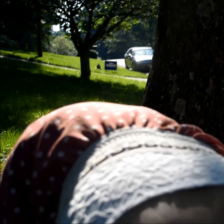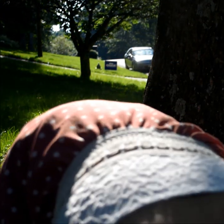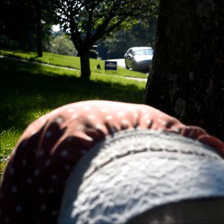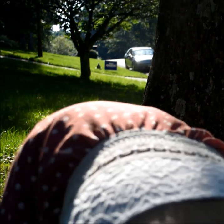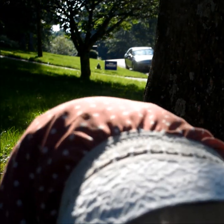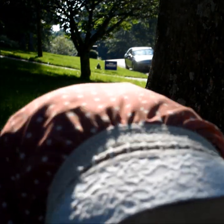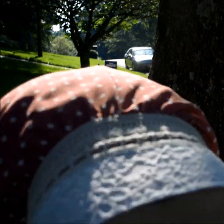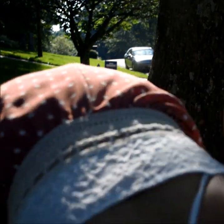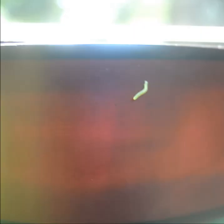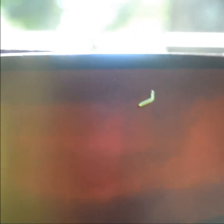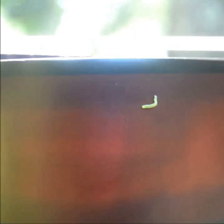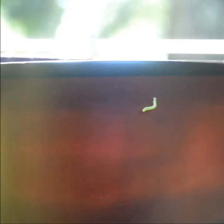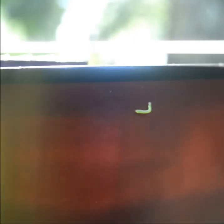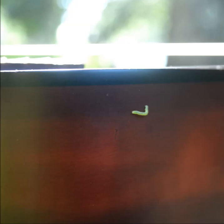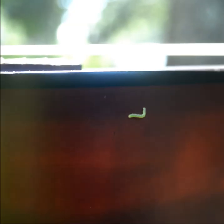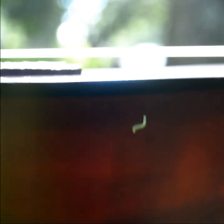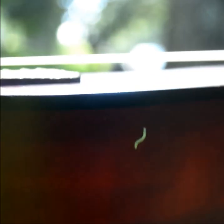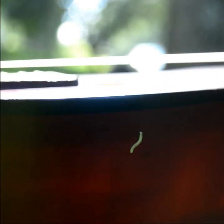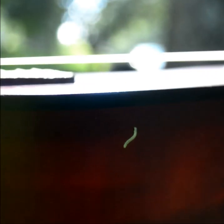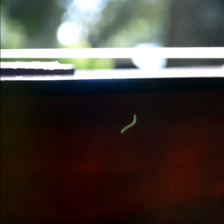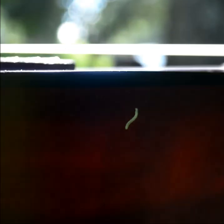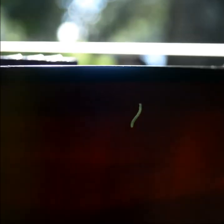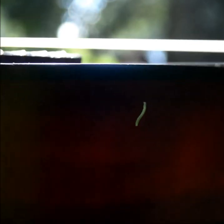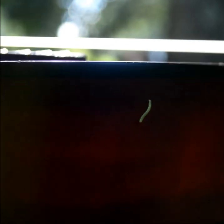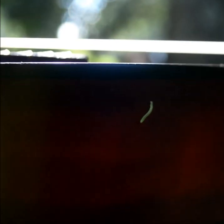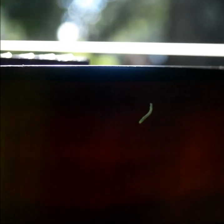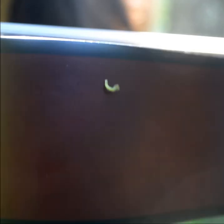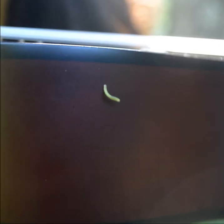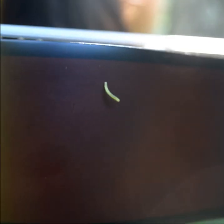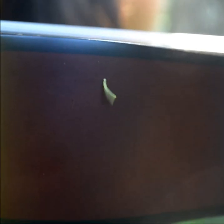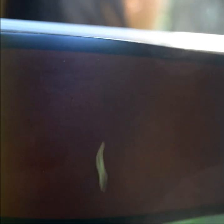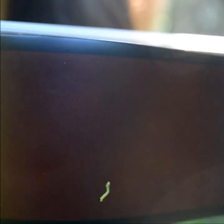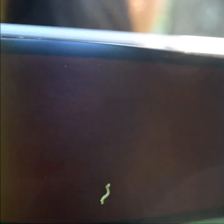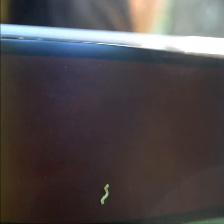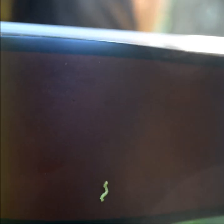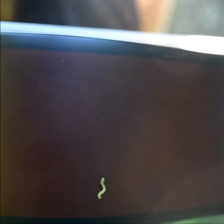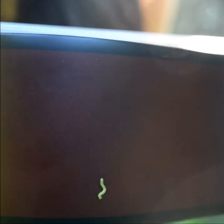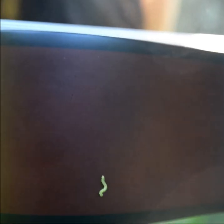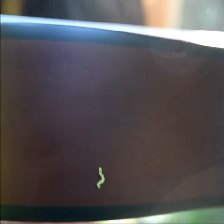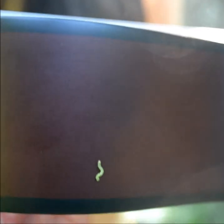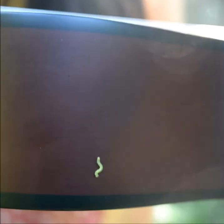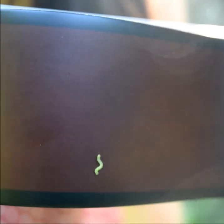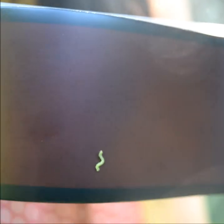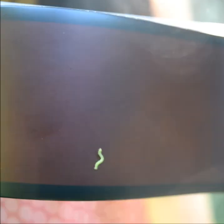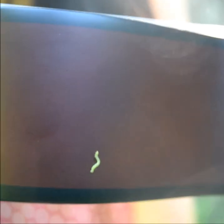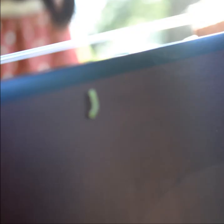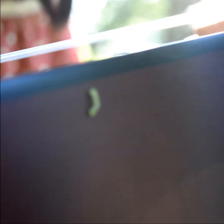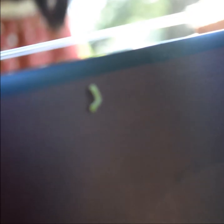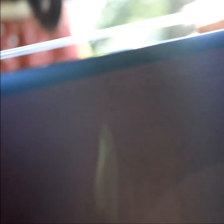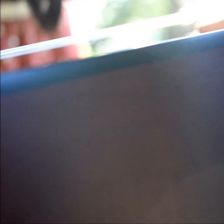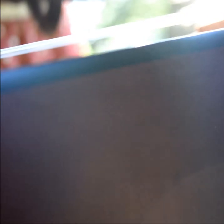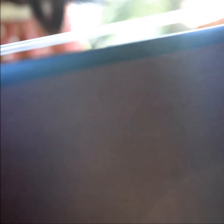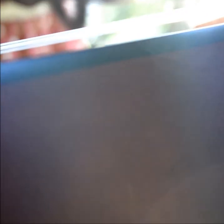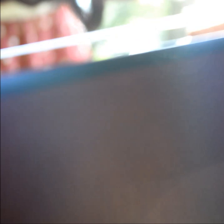I'm weak It's a little interim on my ukulele Where? I can't see him Oh, you just fell Oh